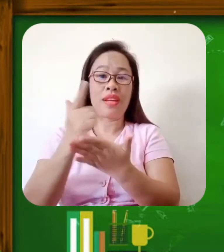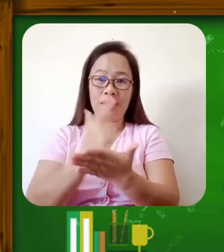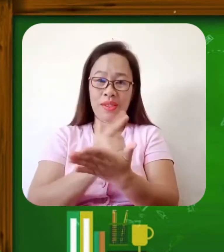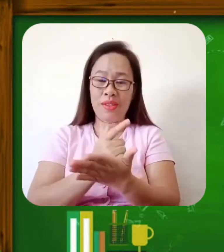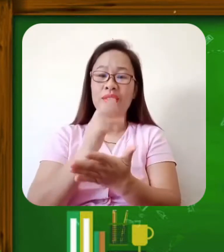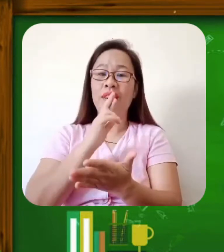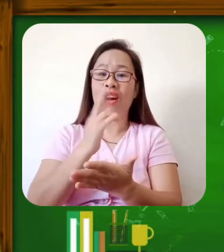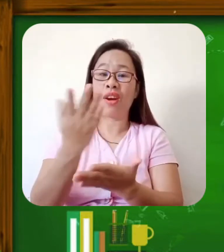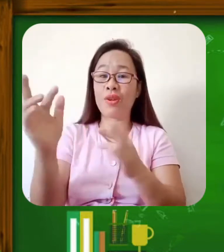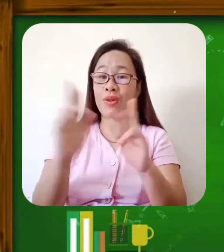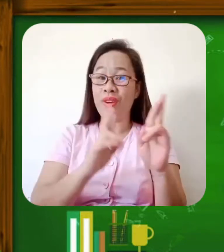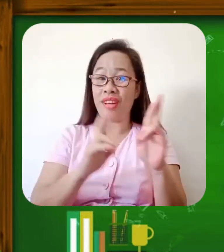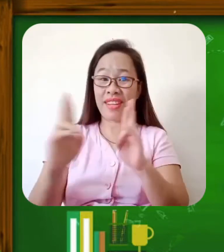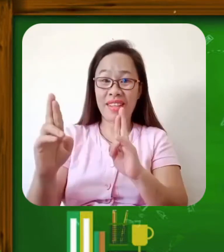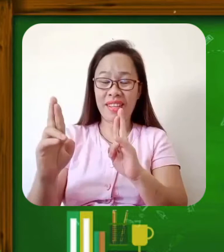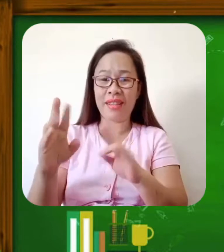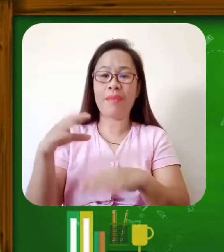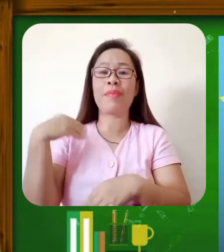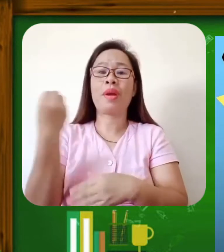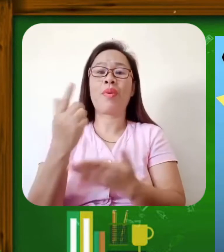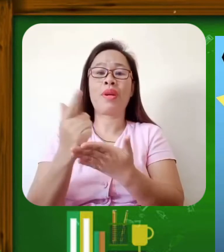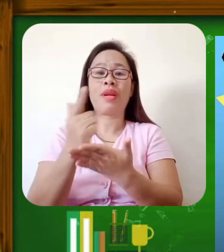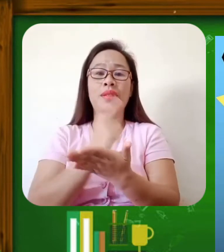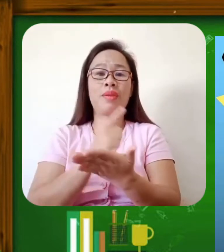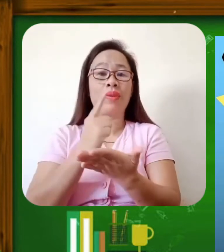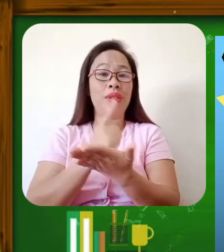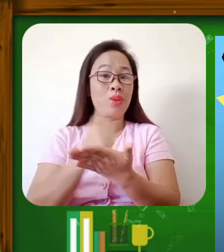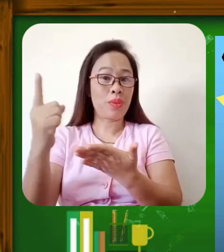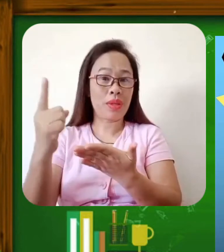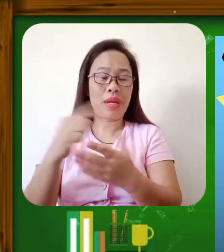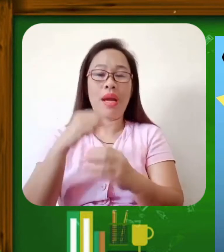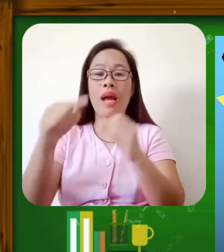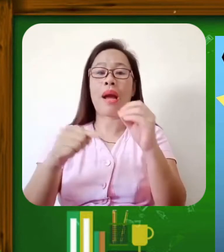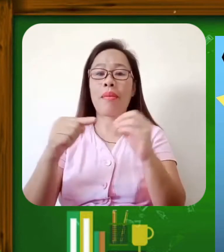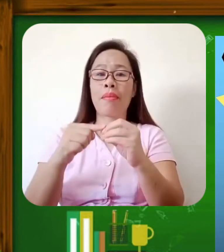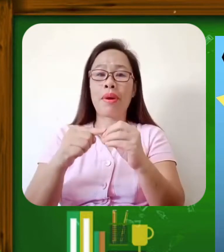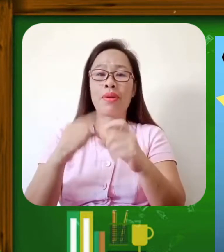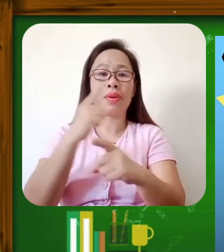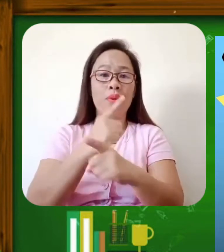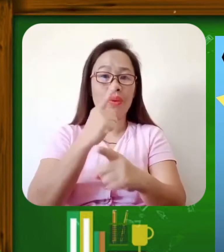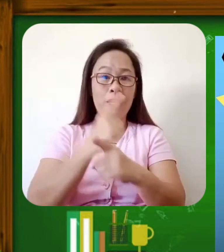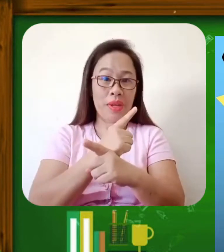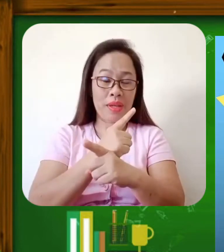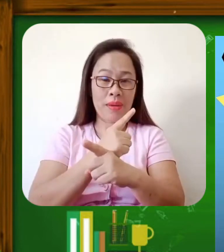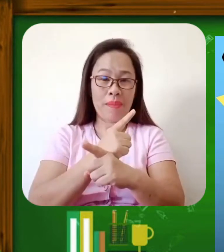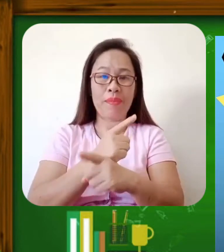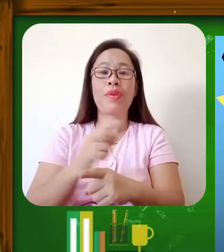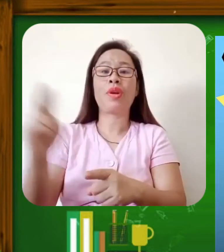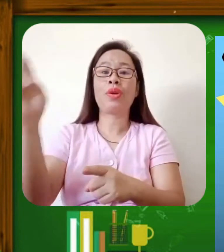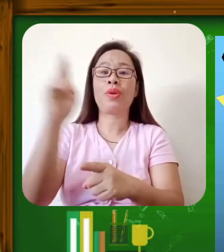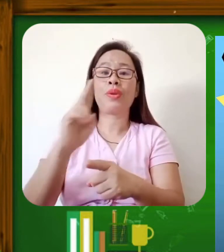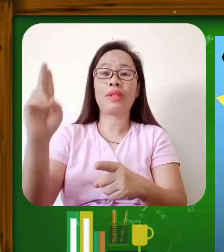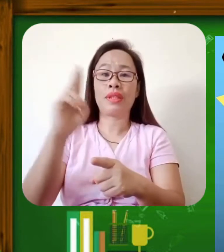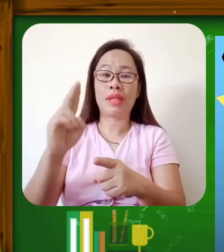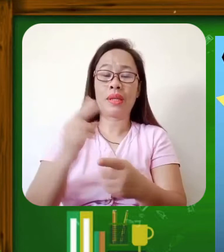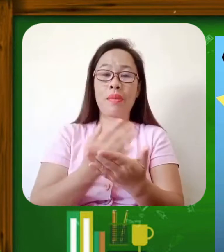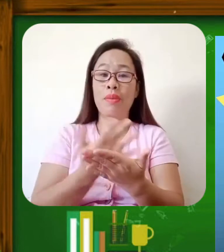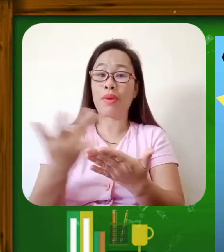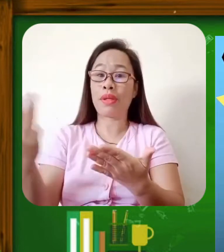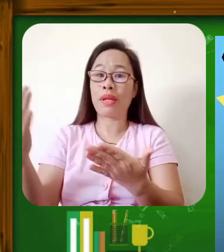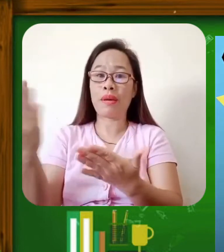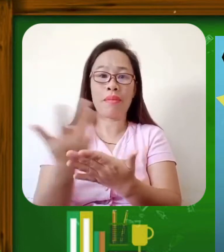ready? Our lesson for this week is about using correct and appropriate multimedia